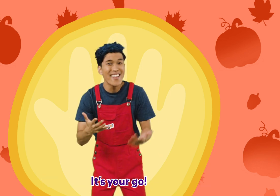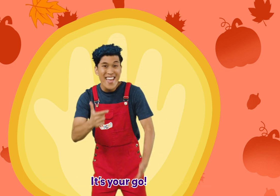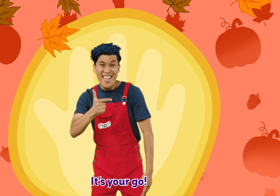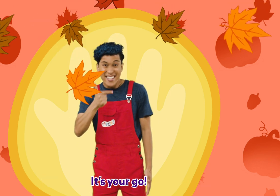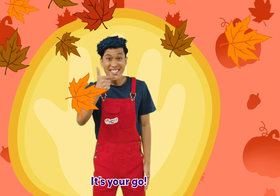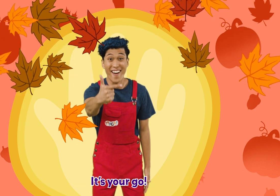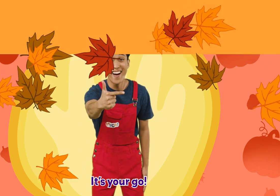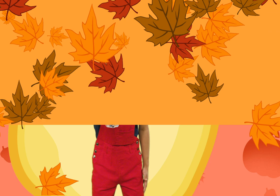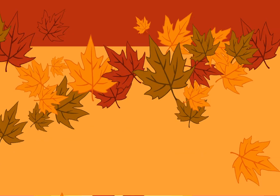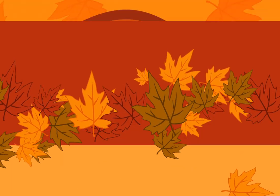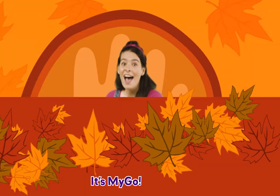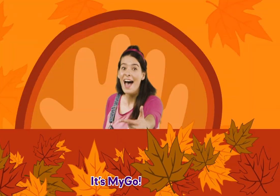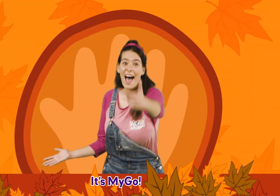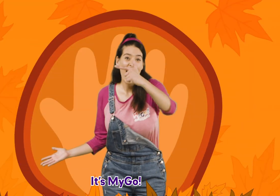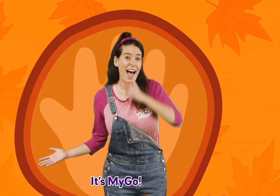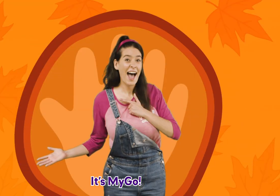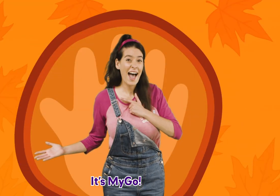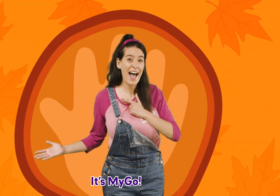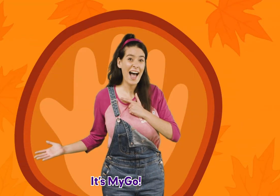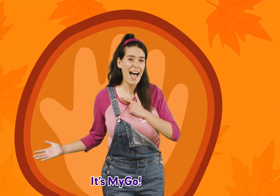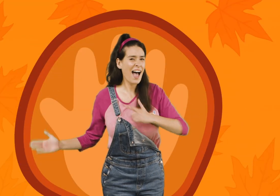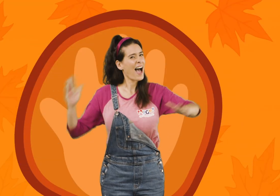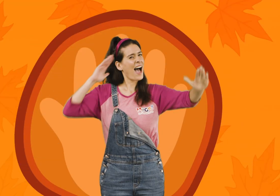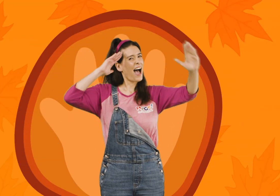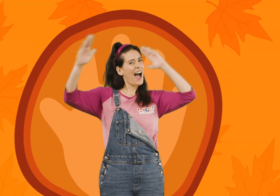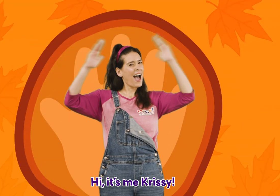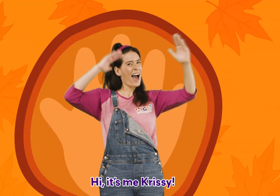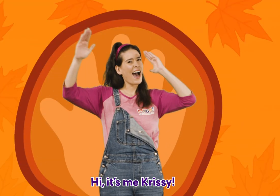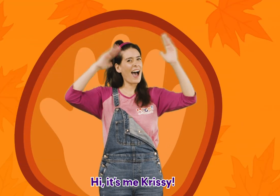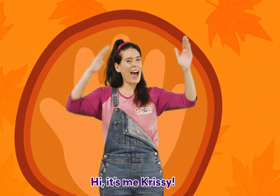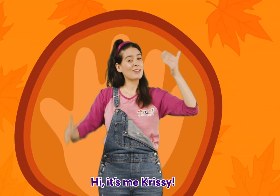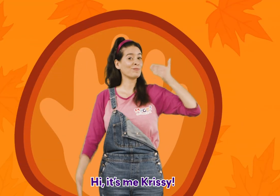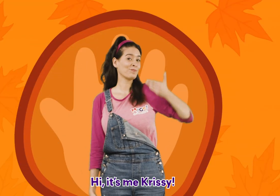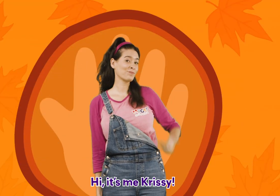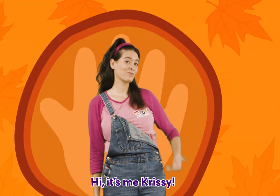It's your go. It's my go. Hi, it's me,